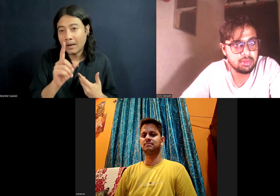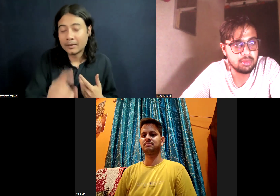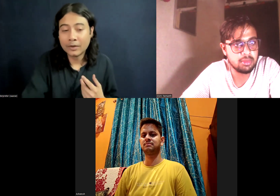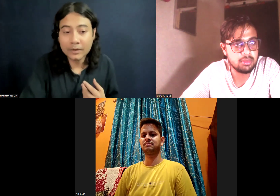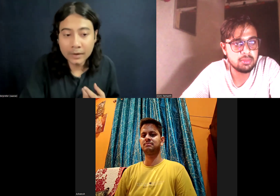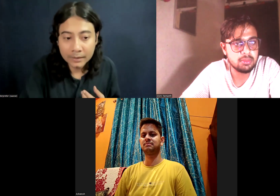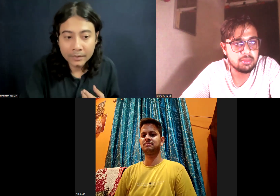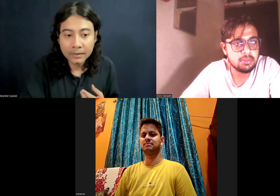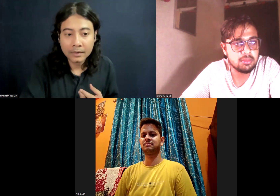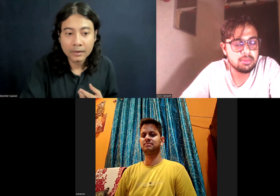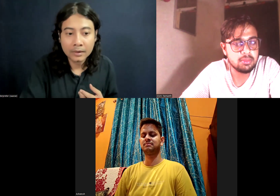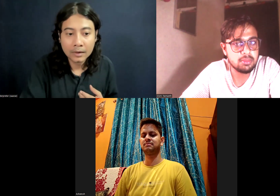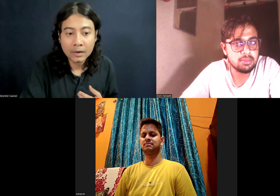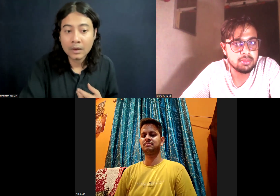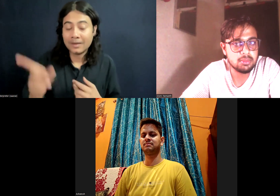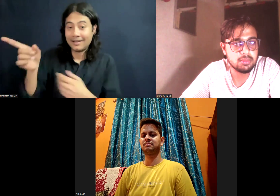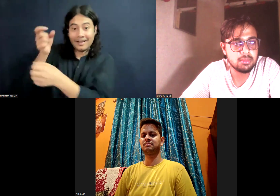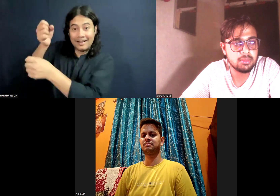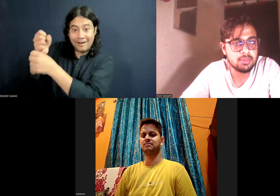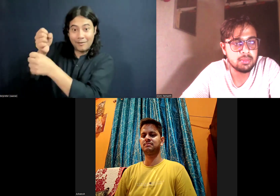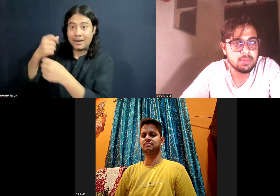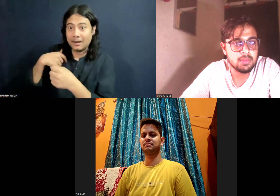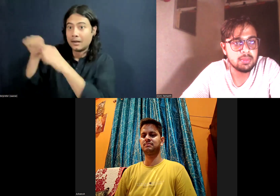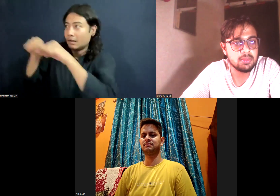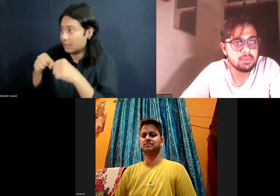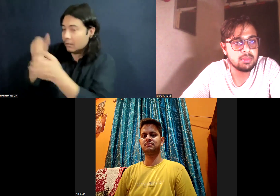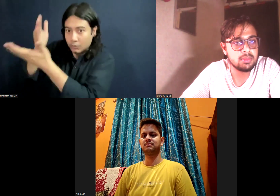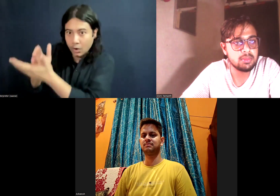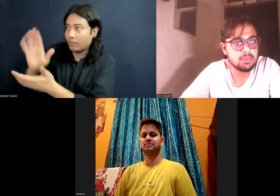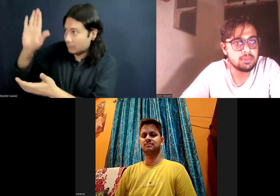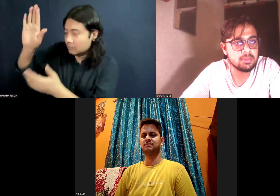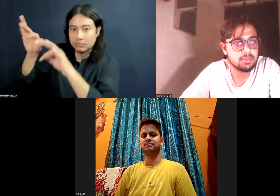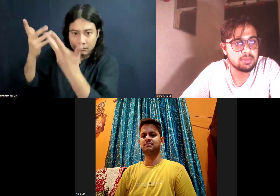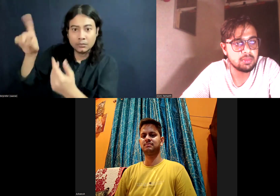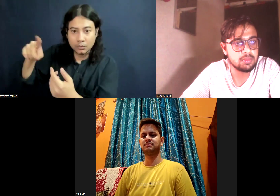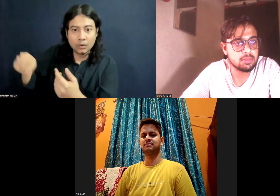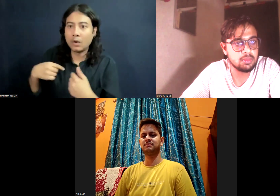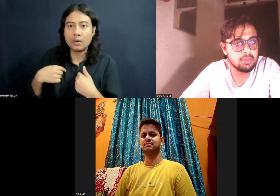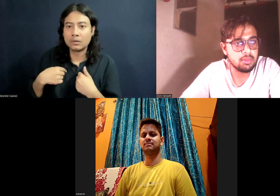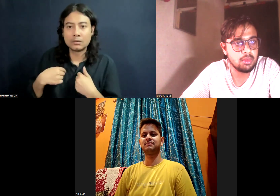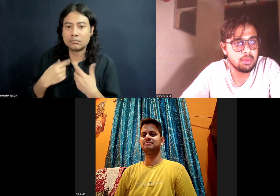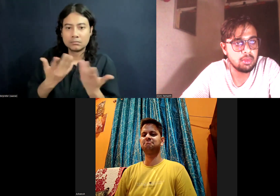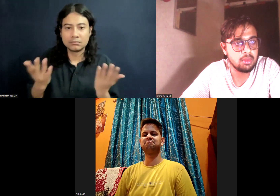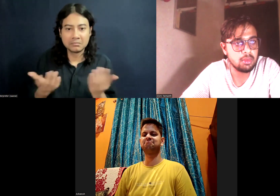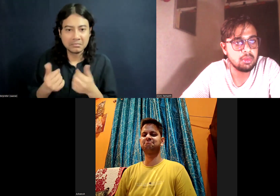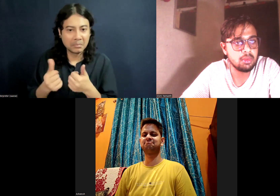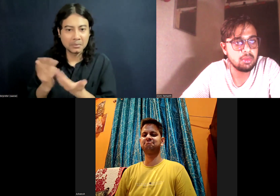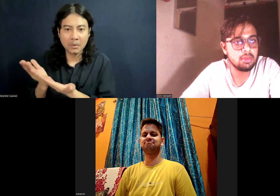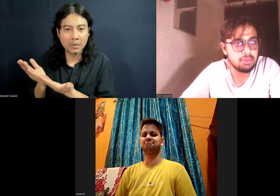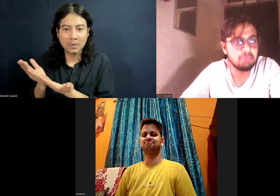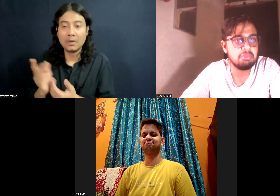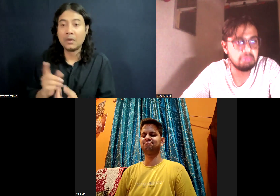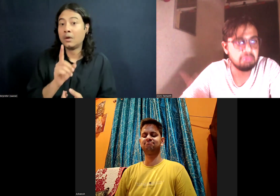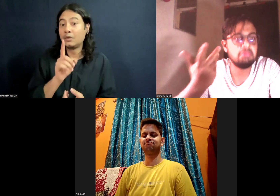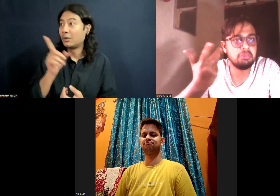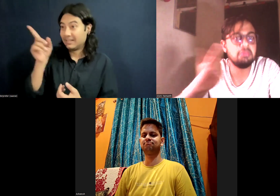Right? You cannot stop the government from doing the activities which they are doing it. But from our side, we